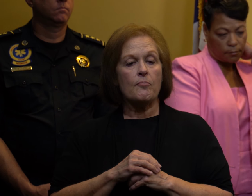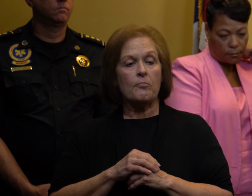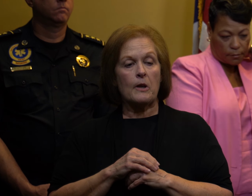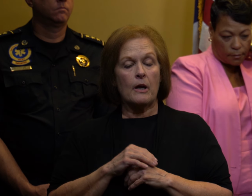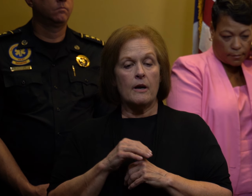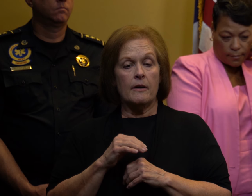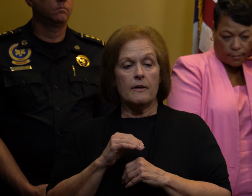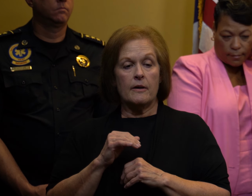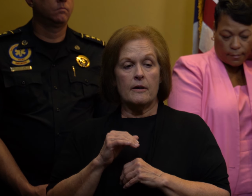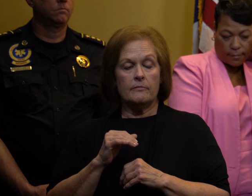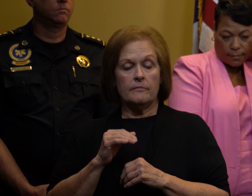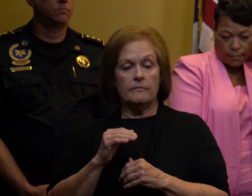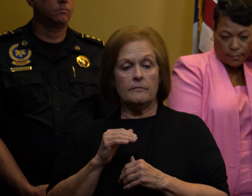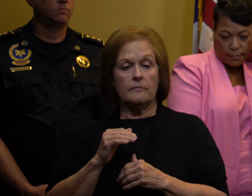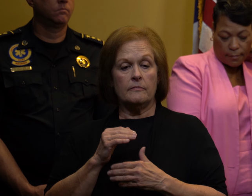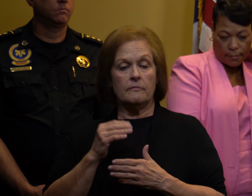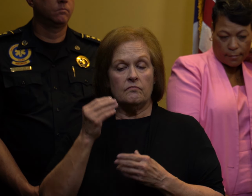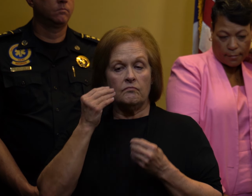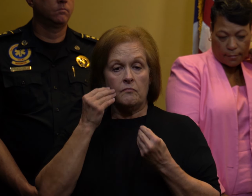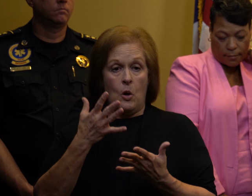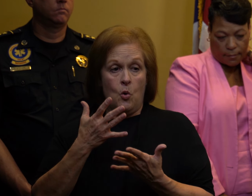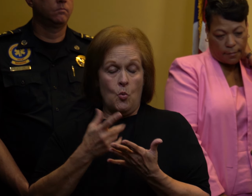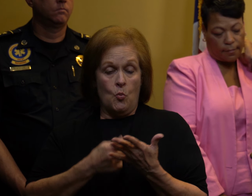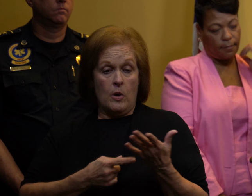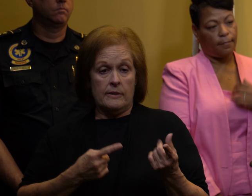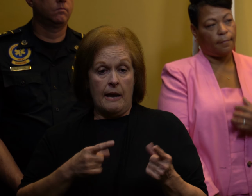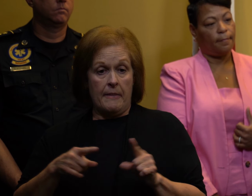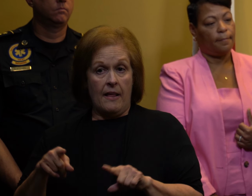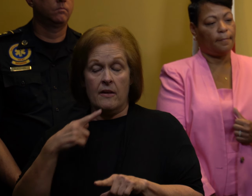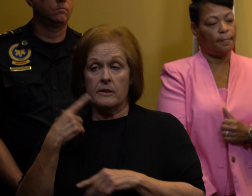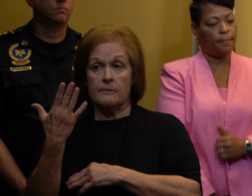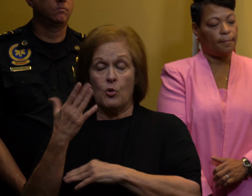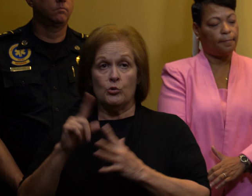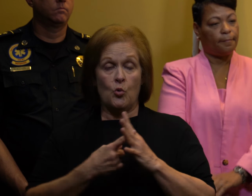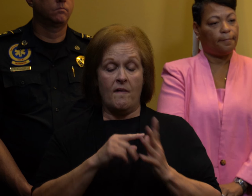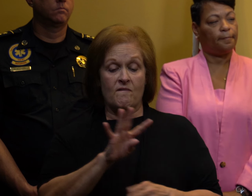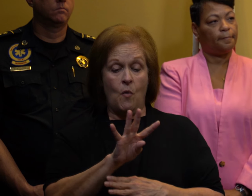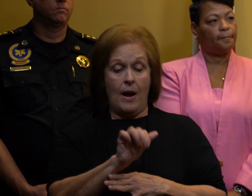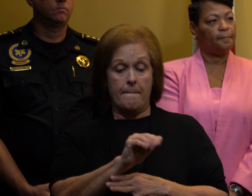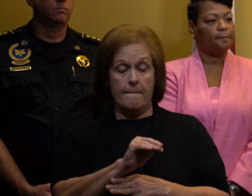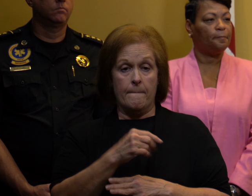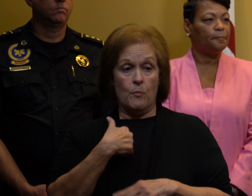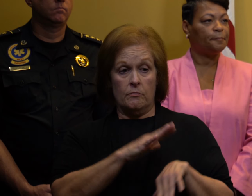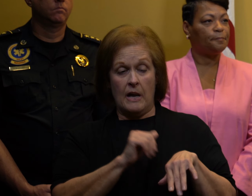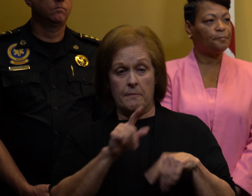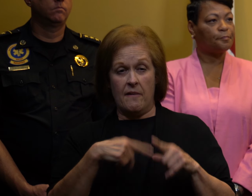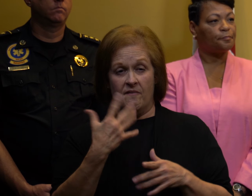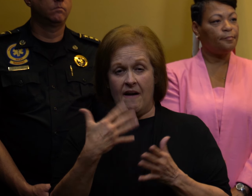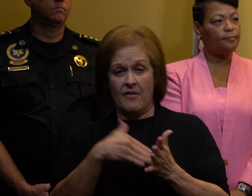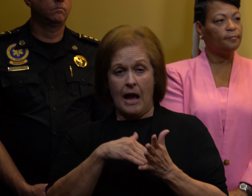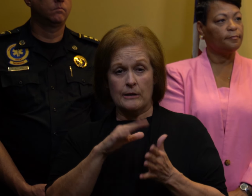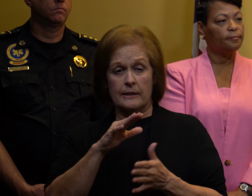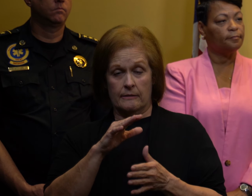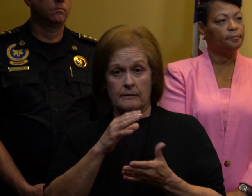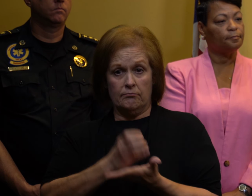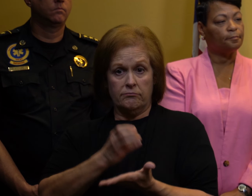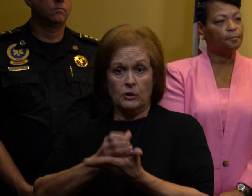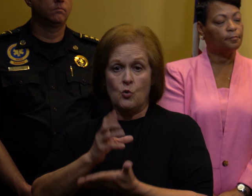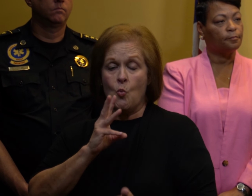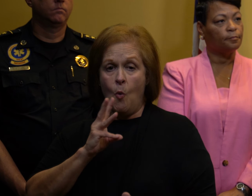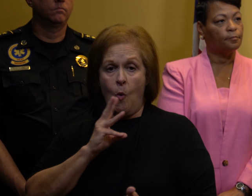Just some snapshot of what's going on this morning. Starting at 4 a.m., we deployed about 5,000 bottles of water